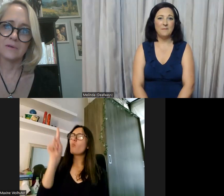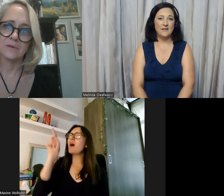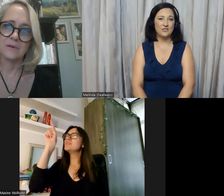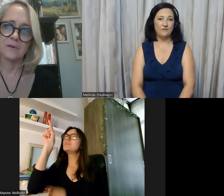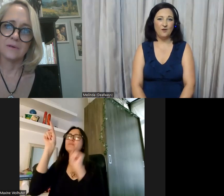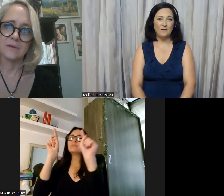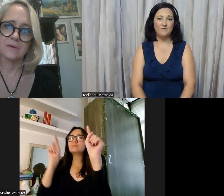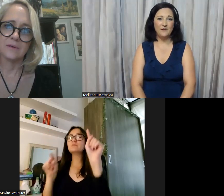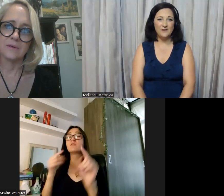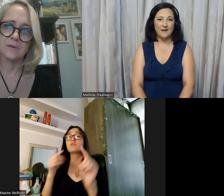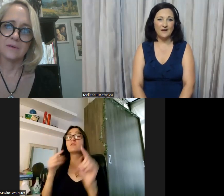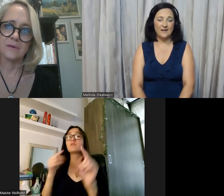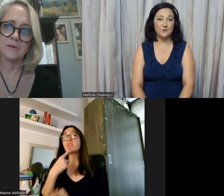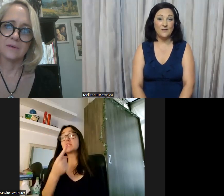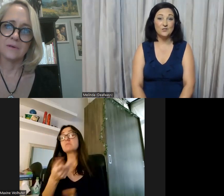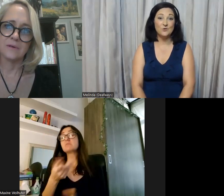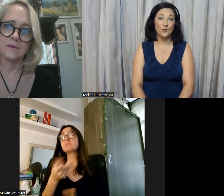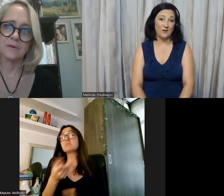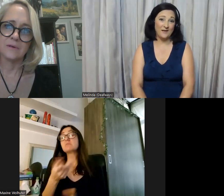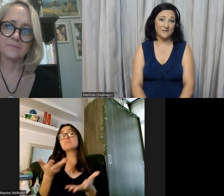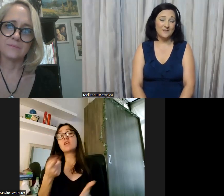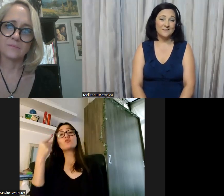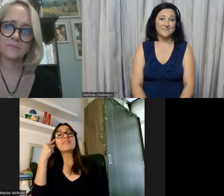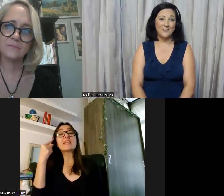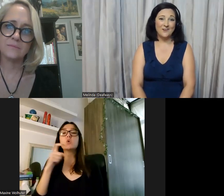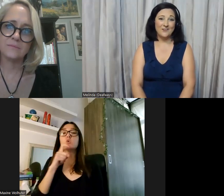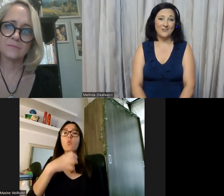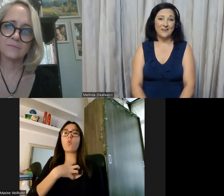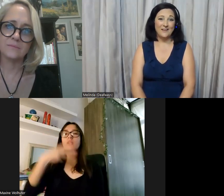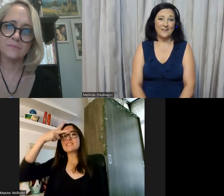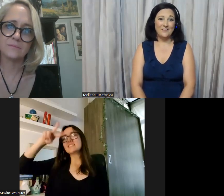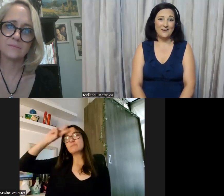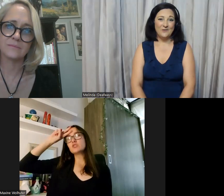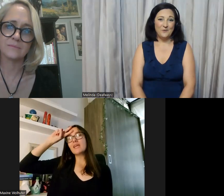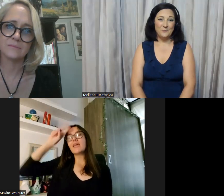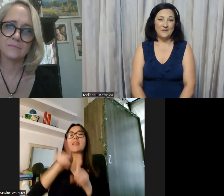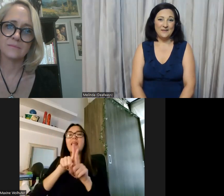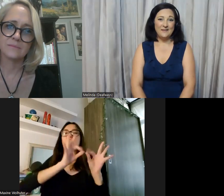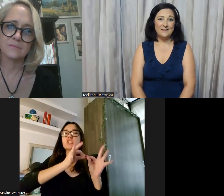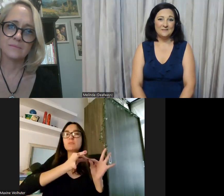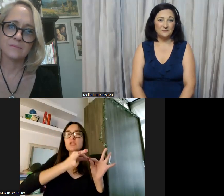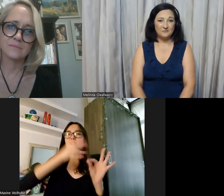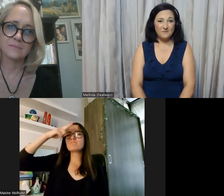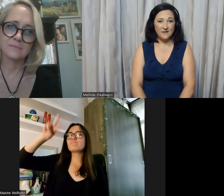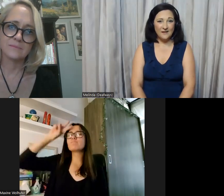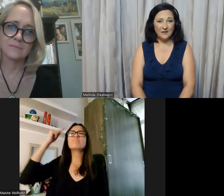really my passion from a very young age when I saw that. So, you know, for